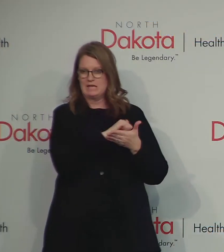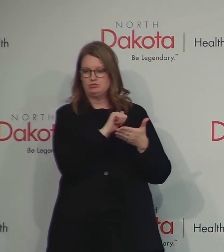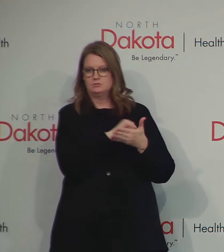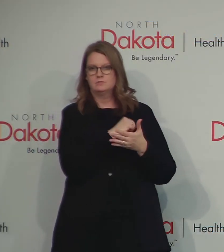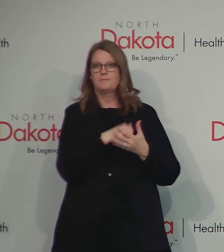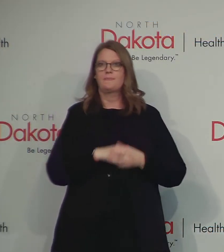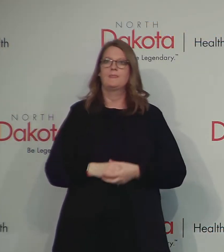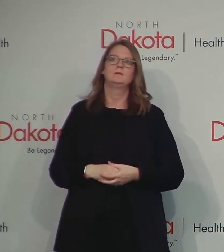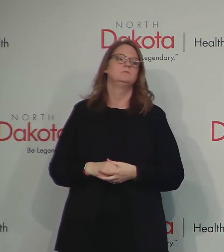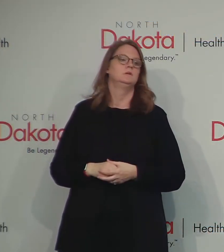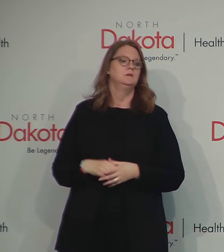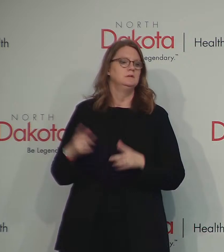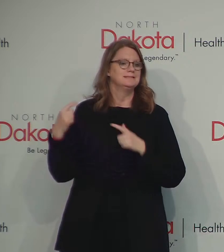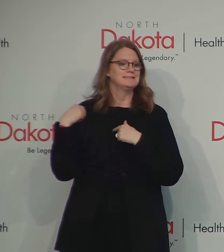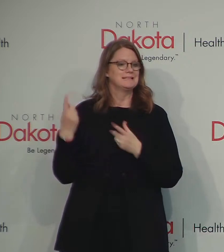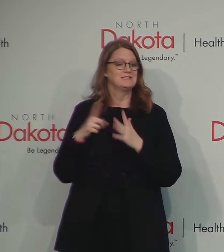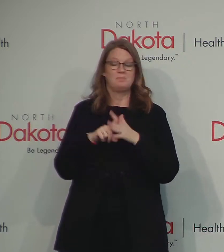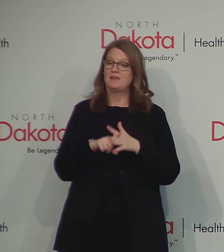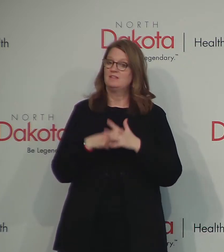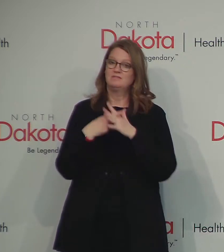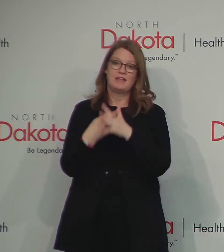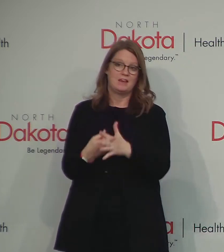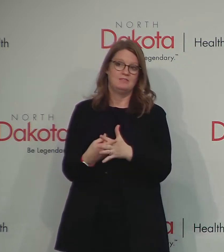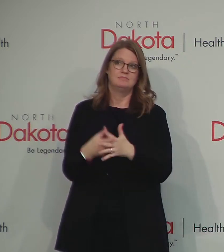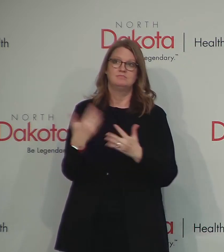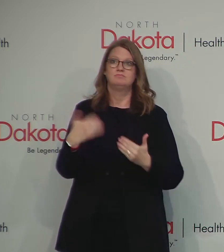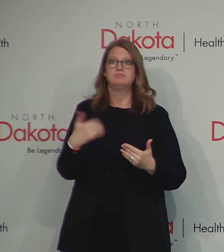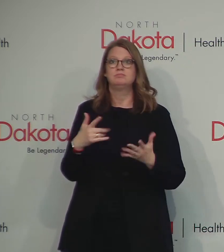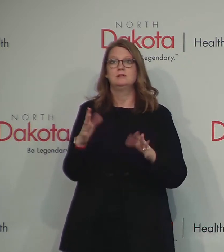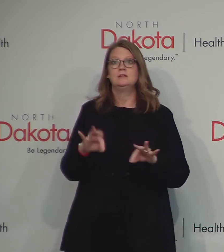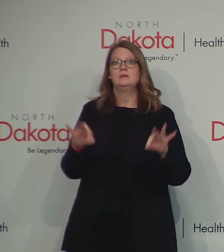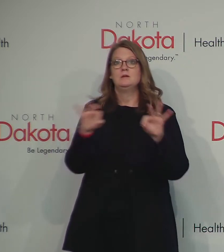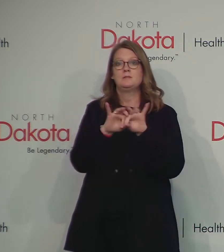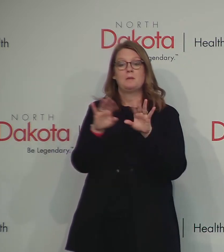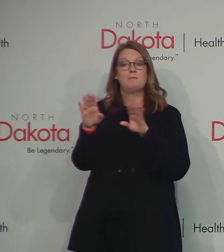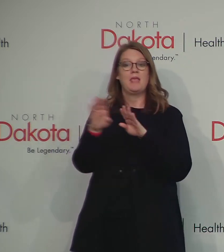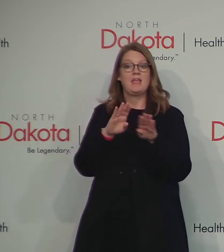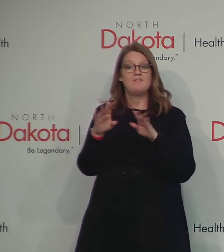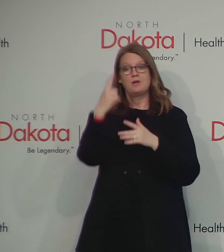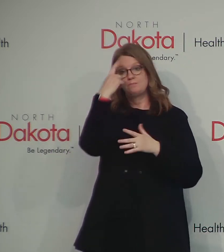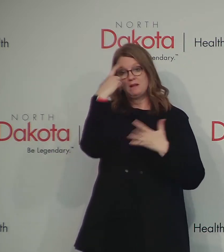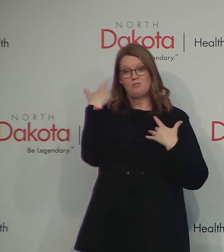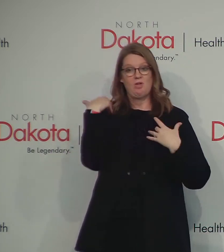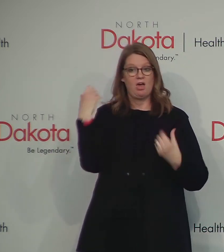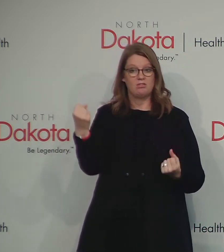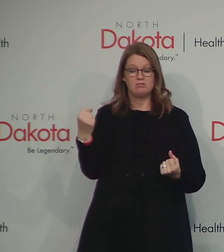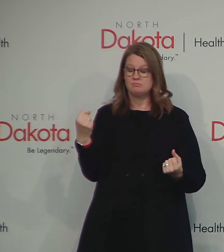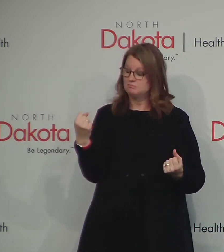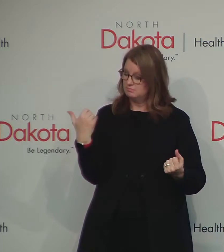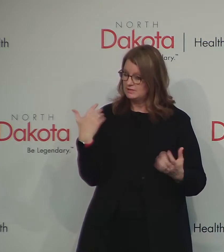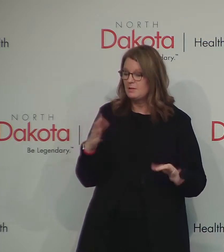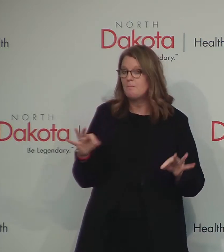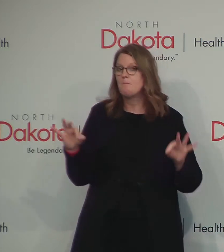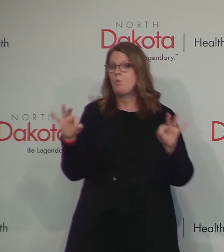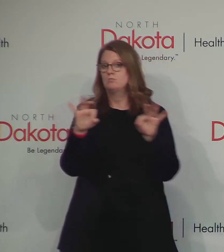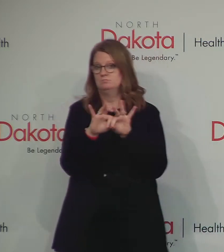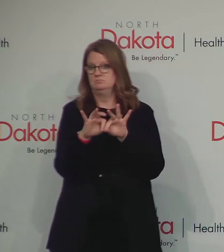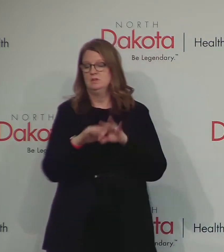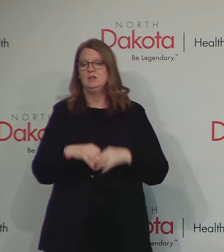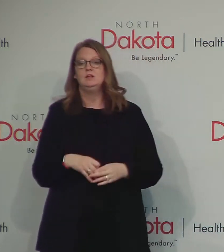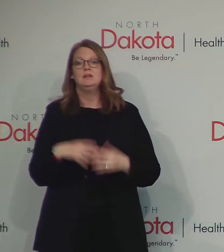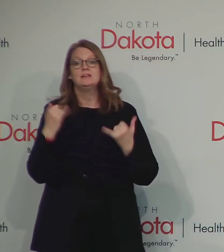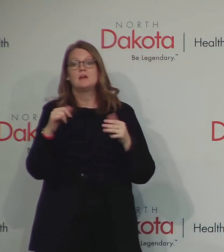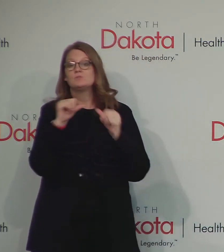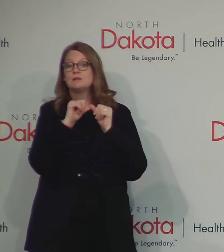As we have since the very beginning, we've talked about the importance of behavioral and mental health at each one of these press briefings. And as we